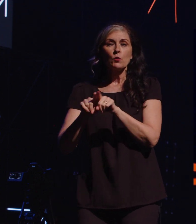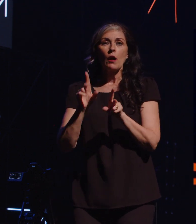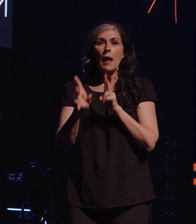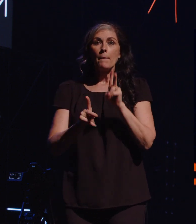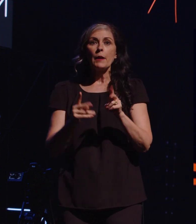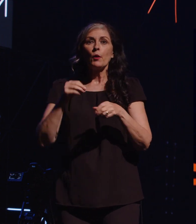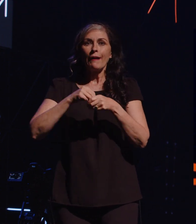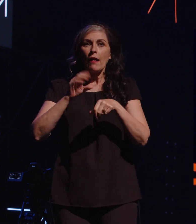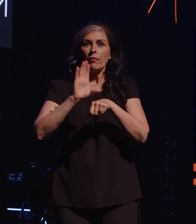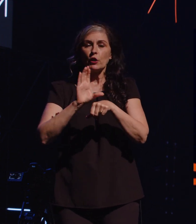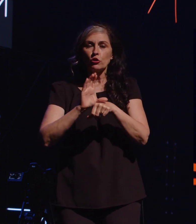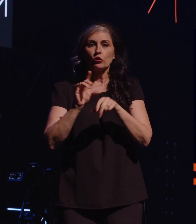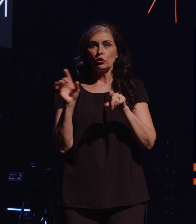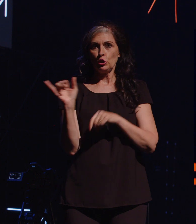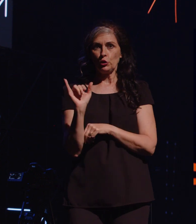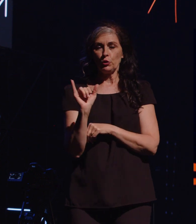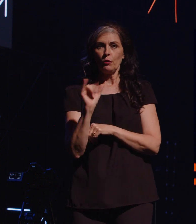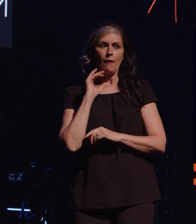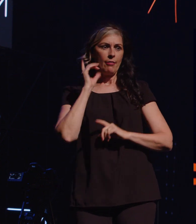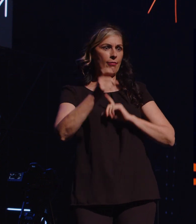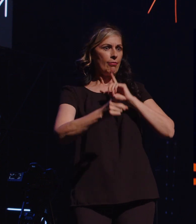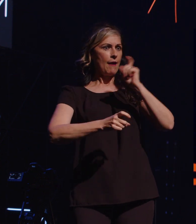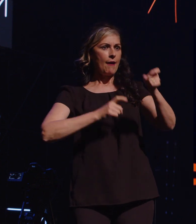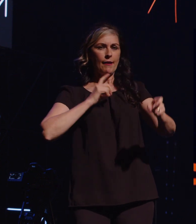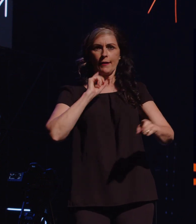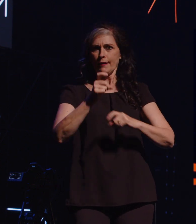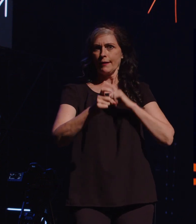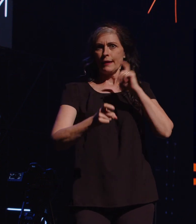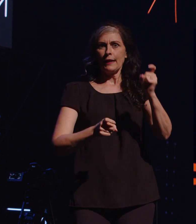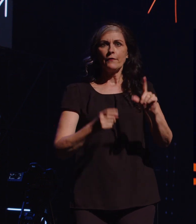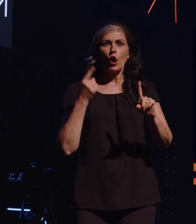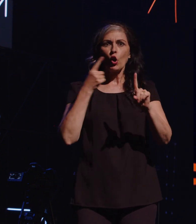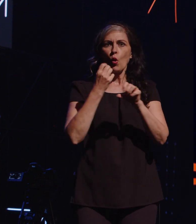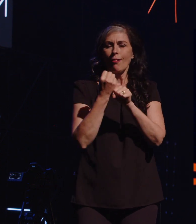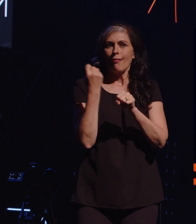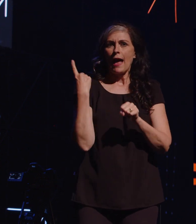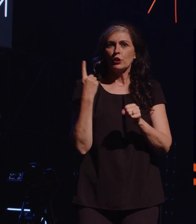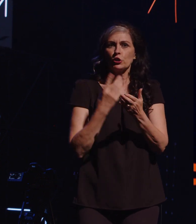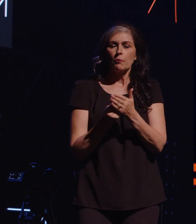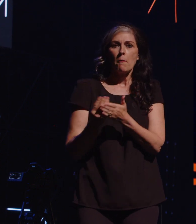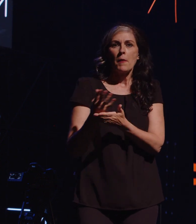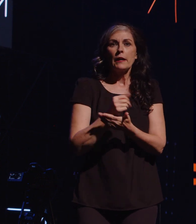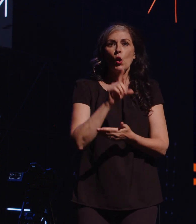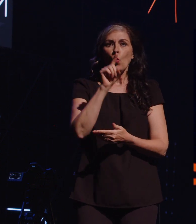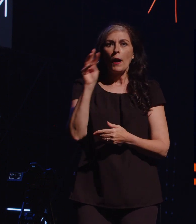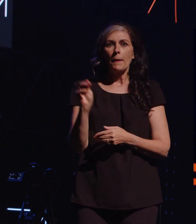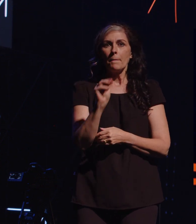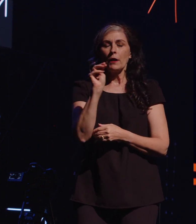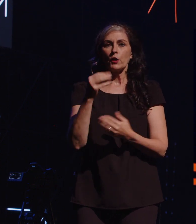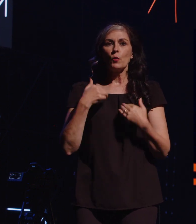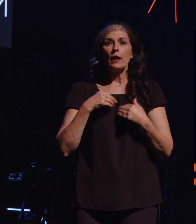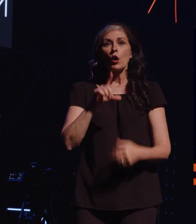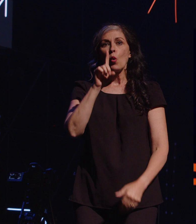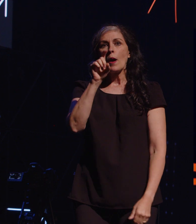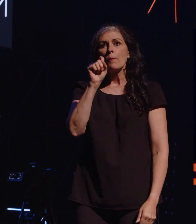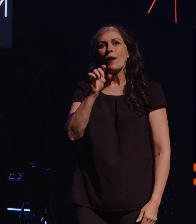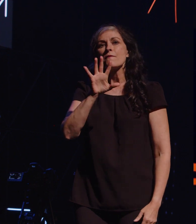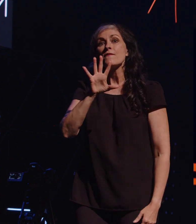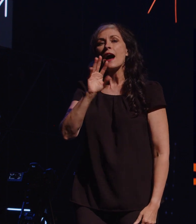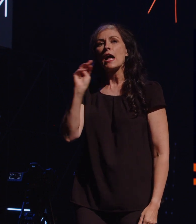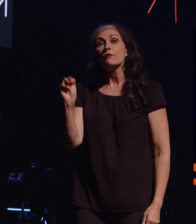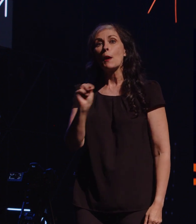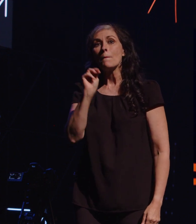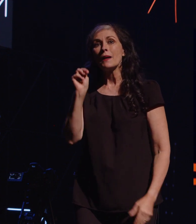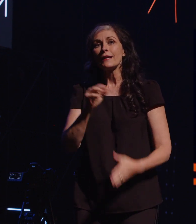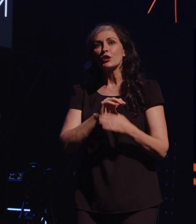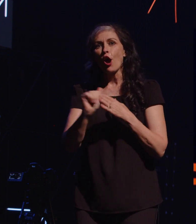in our church, they give generously to this. Our goal last year was to raise $1 million, and we raised $1.5